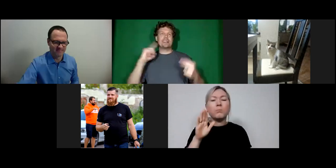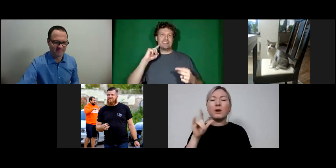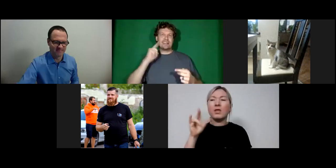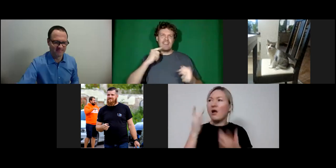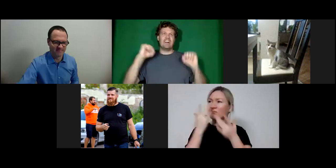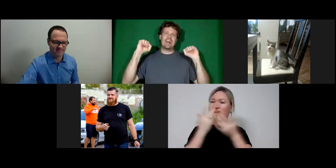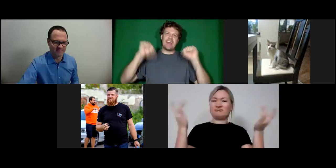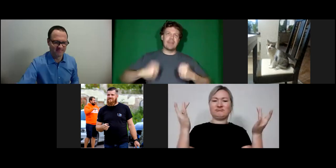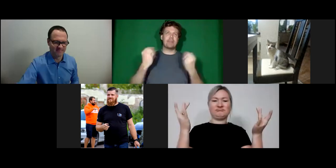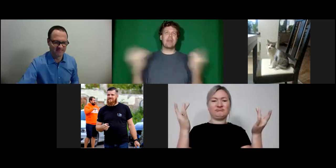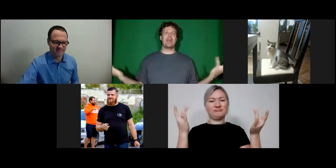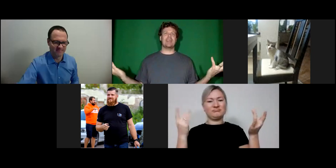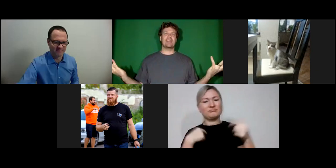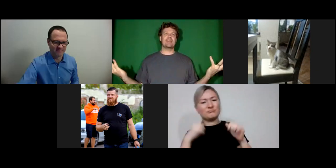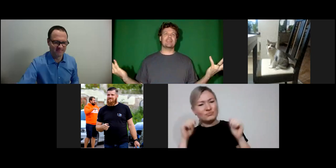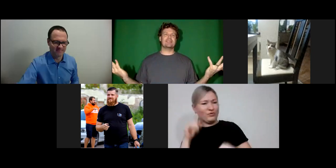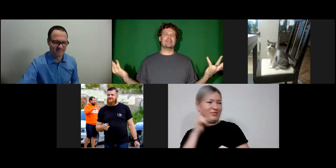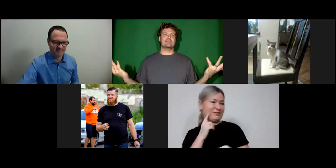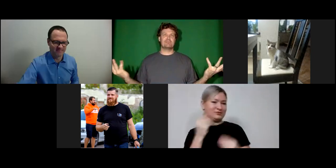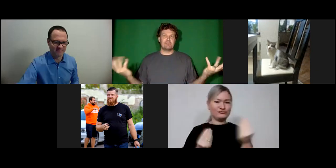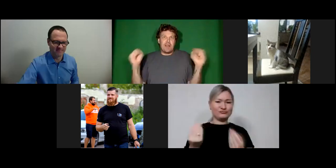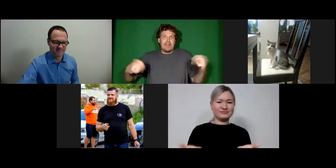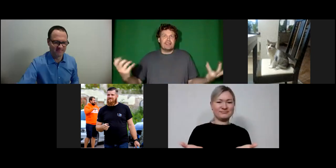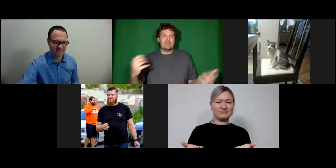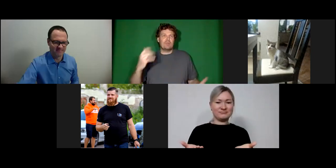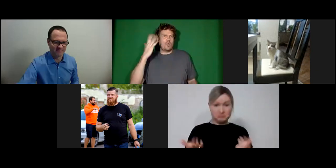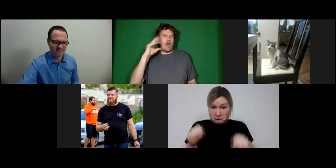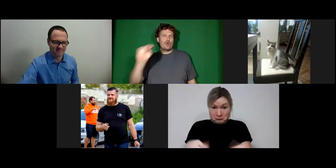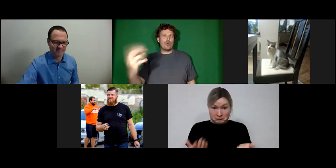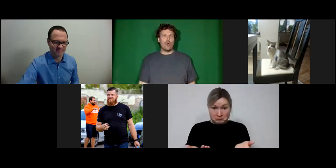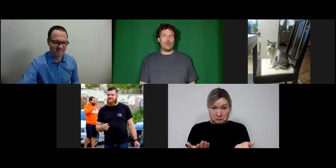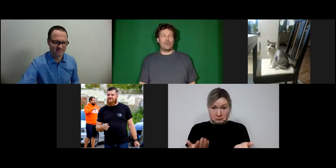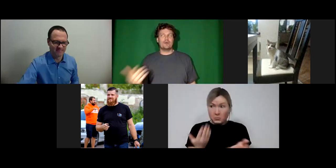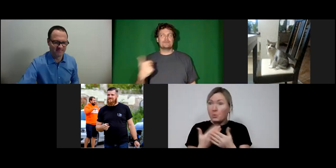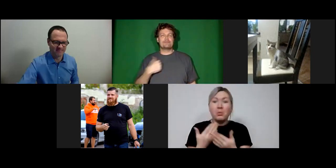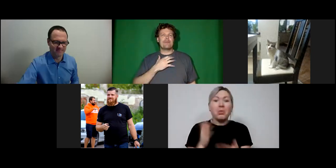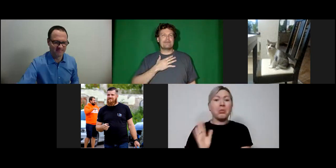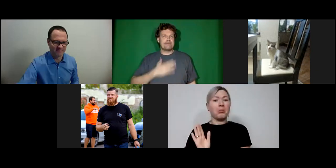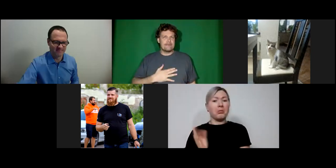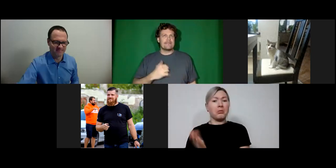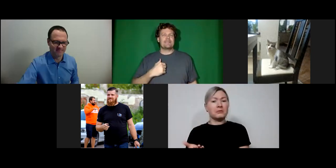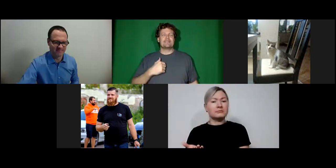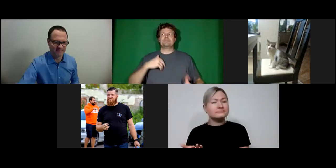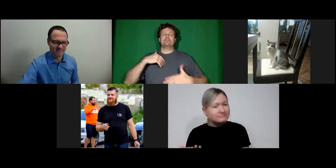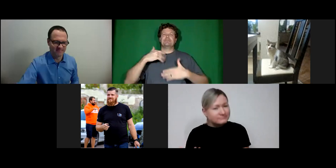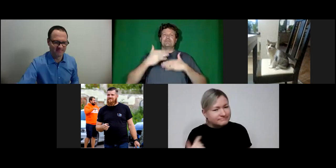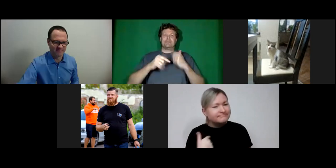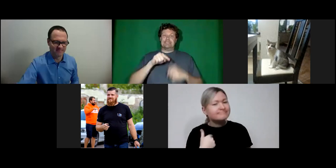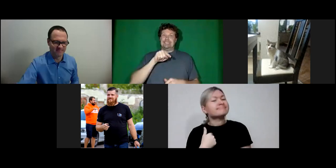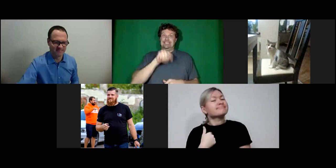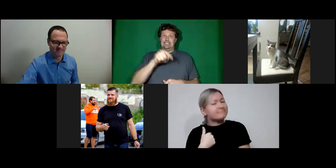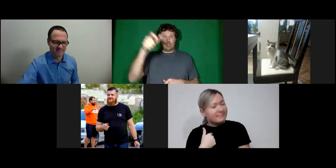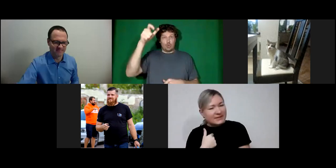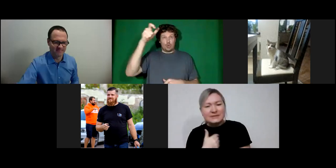And I realized that I need to publicize that deaf people can be professional